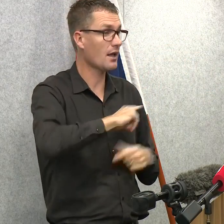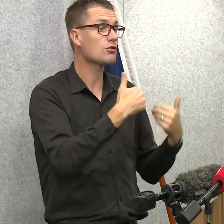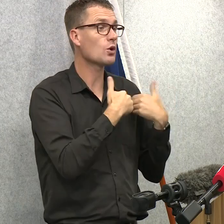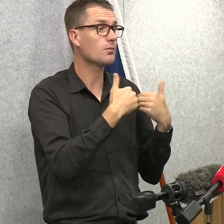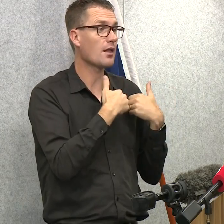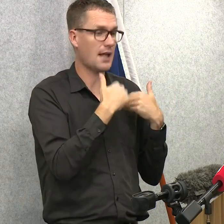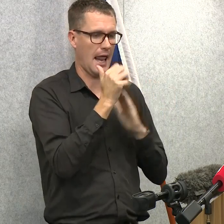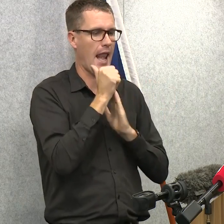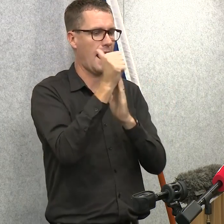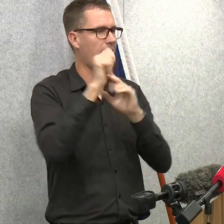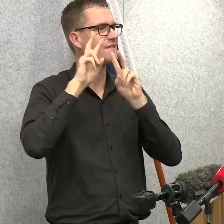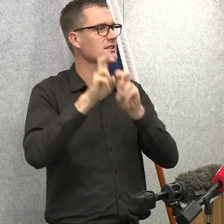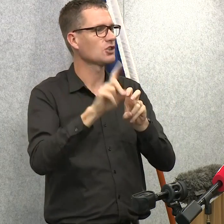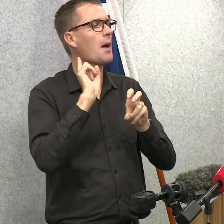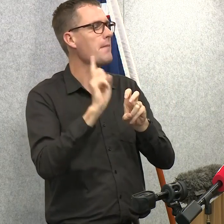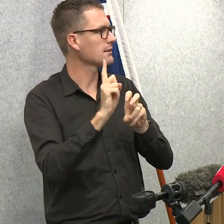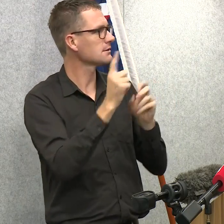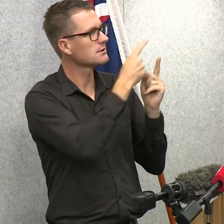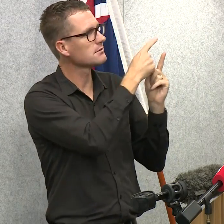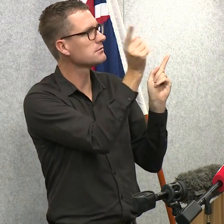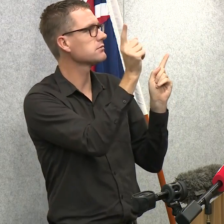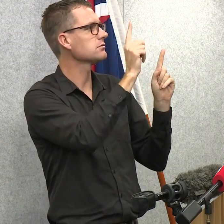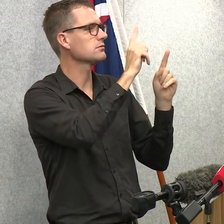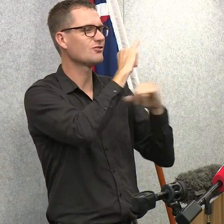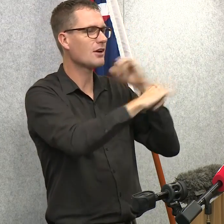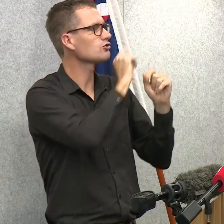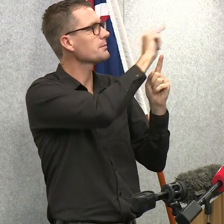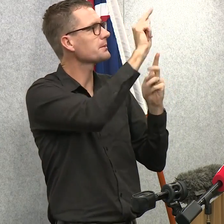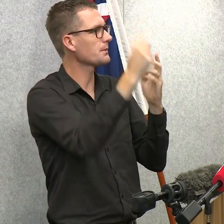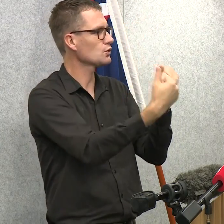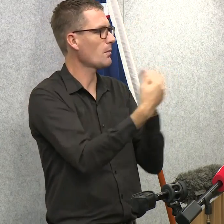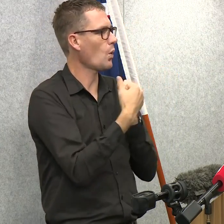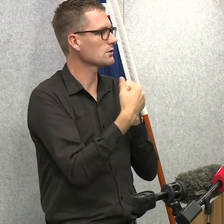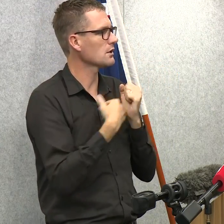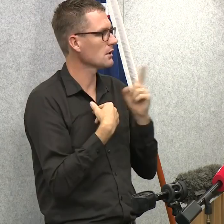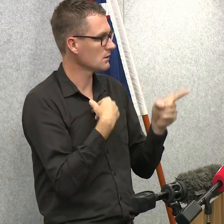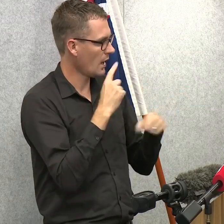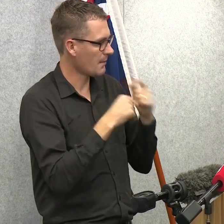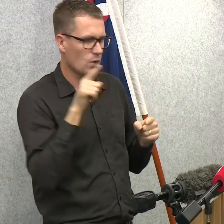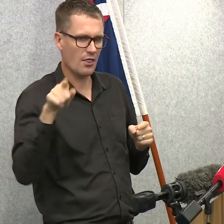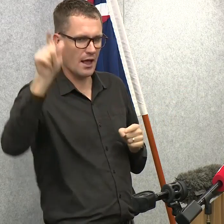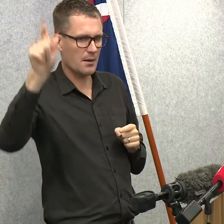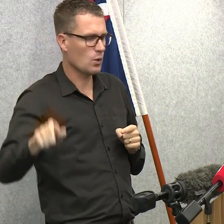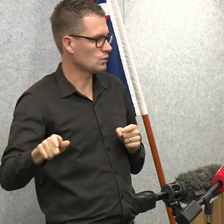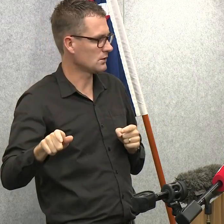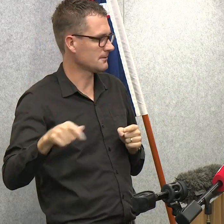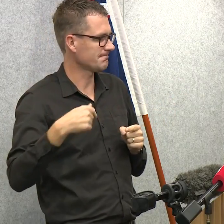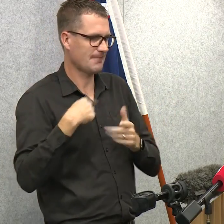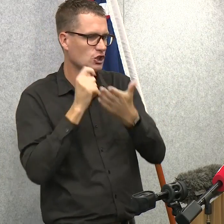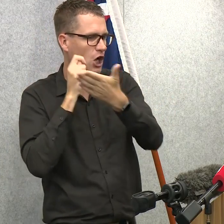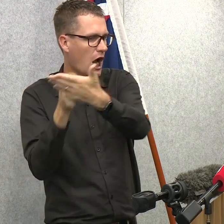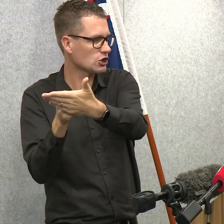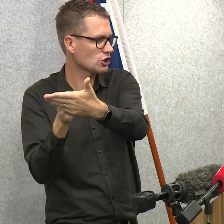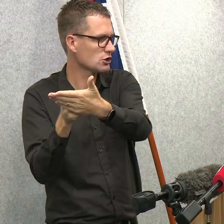the investigation, but we get support internationally for that. Just on the alleged attacker, can you clarify how